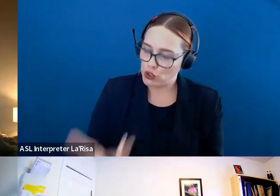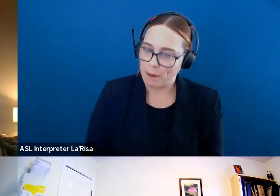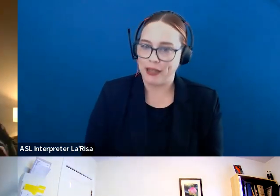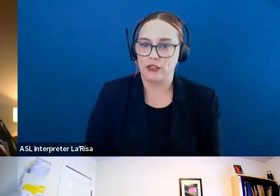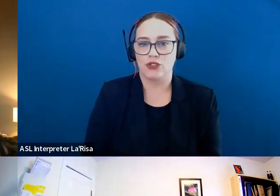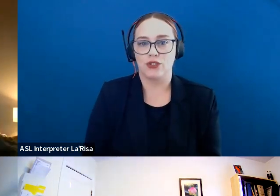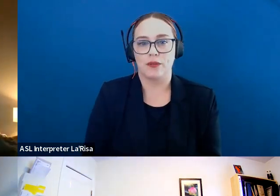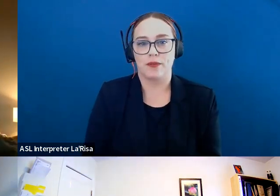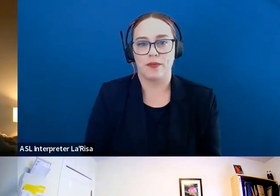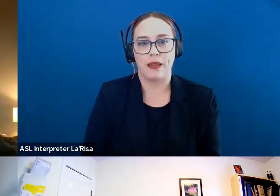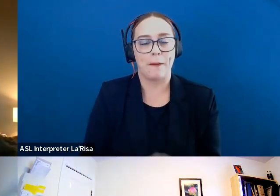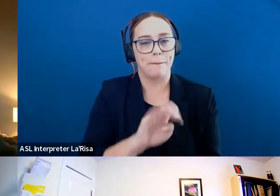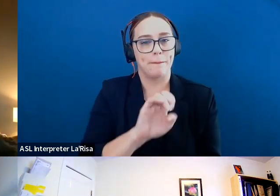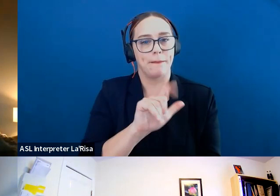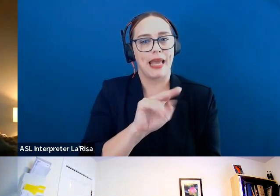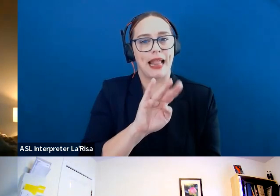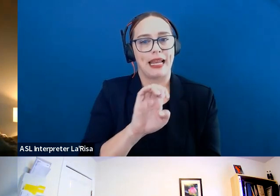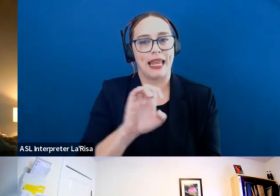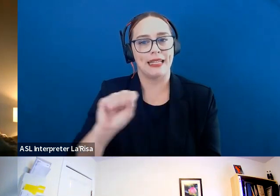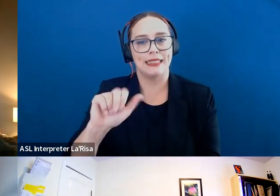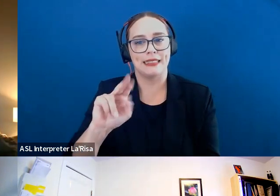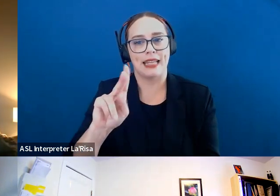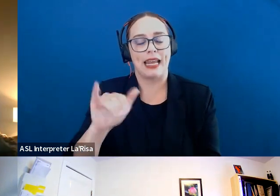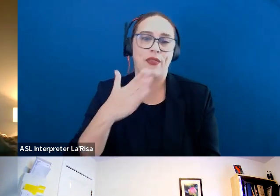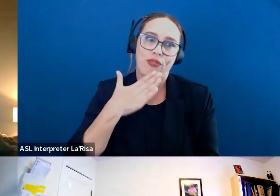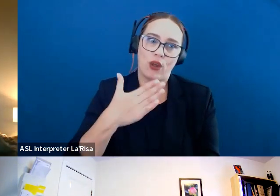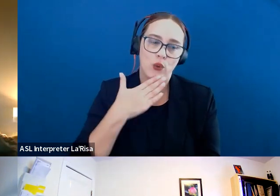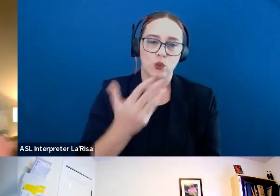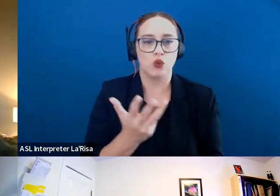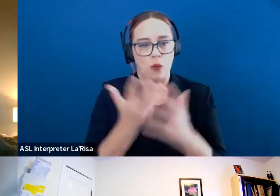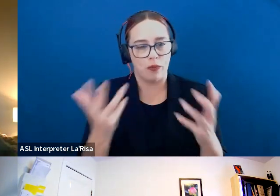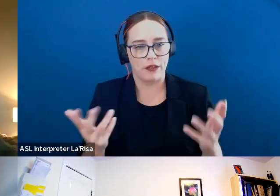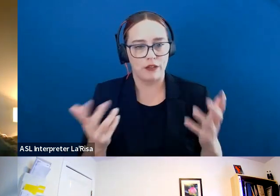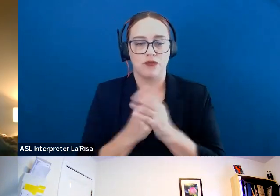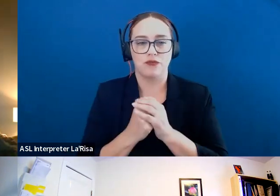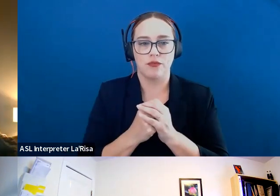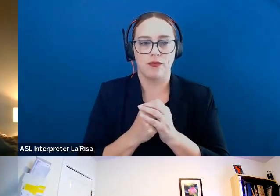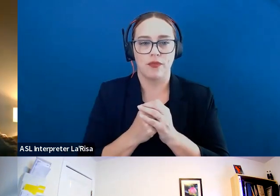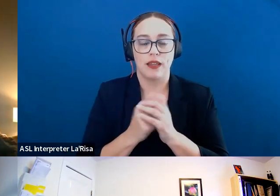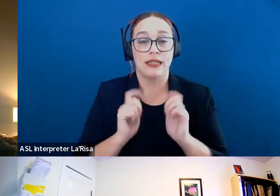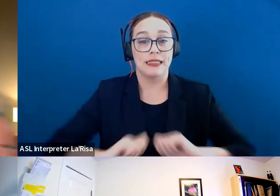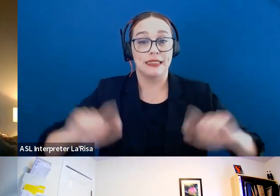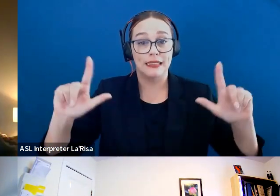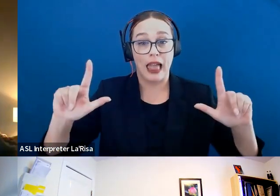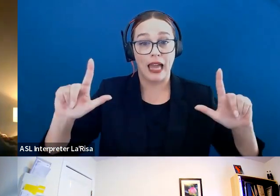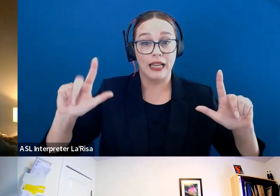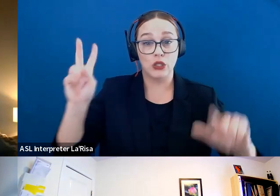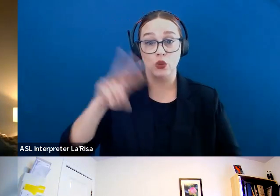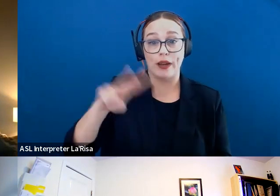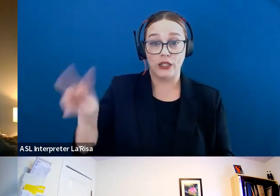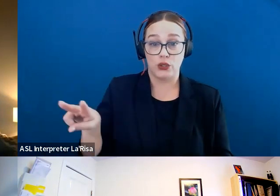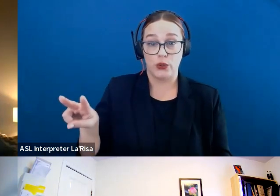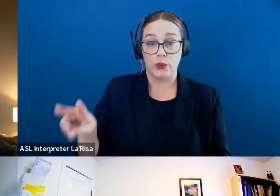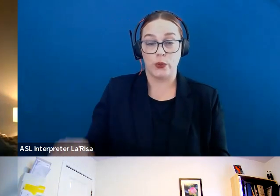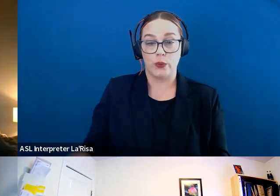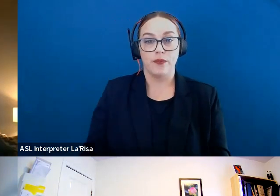and Sandy, for this phenomenal presentation. This next slide, number 22, highlights